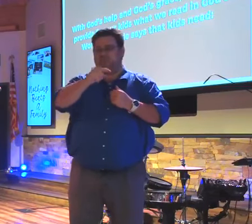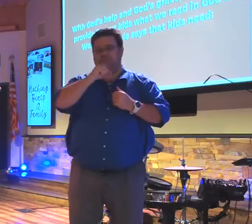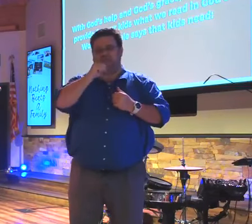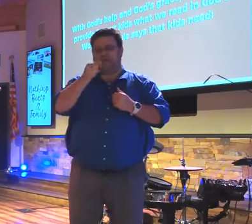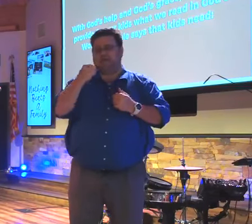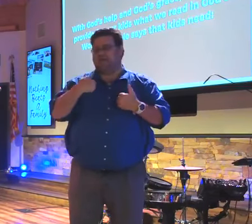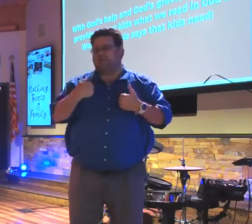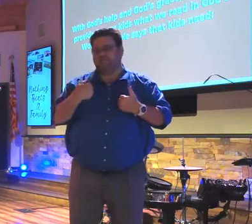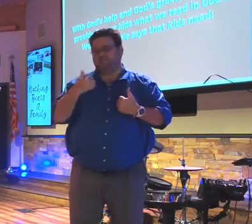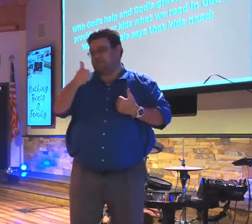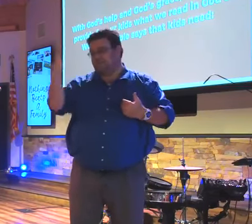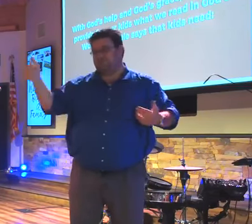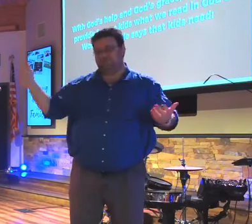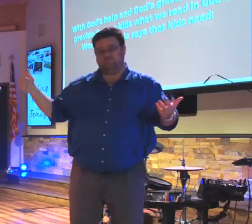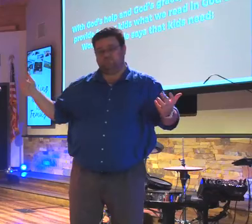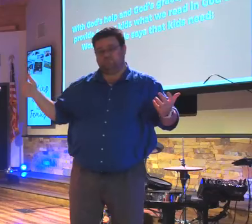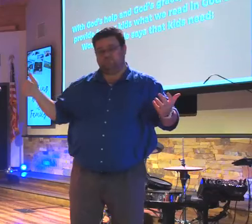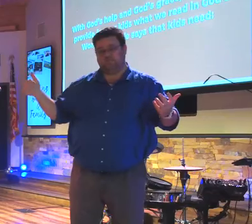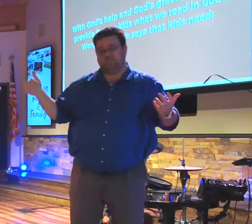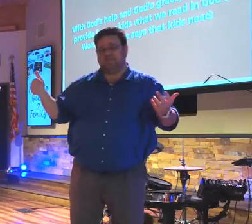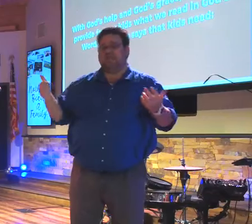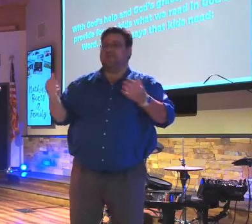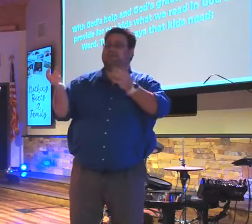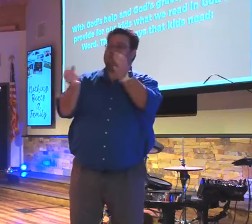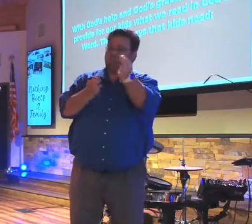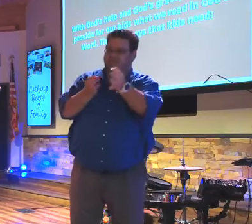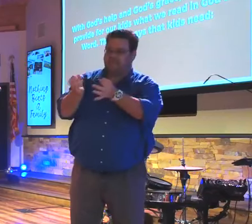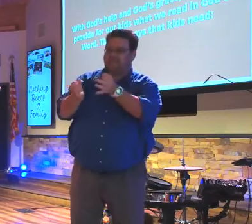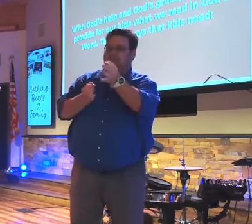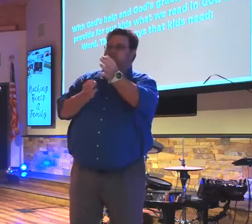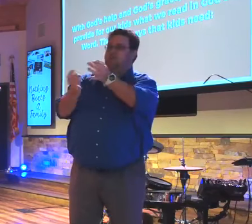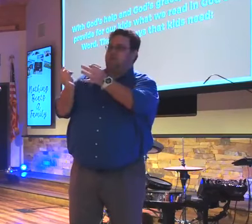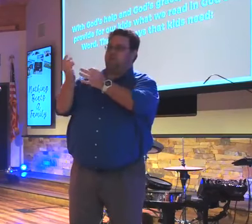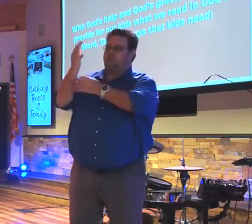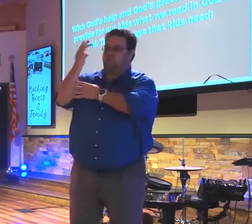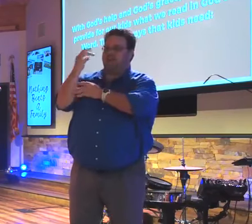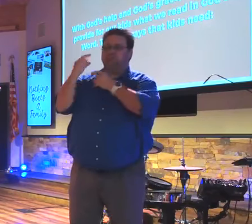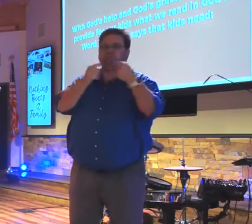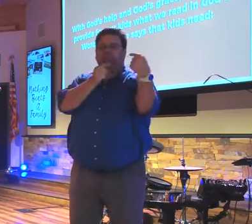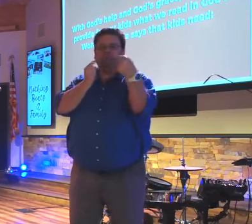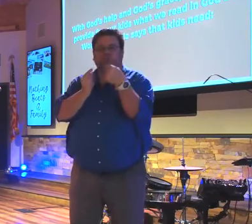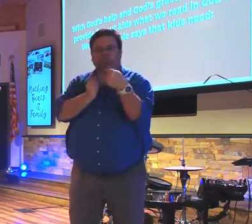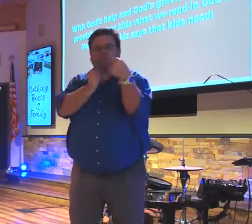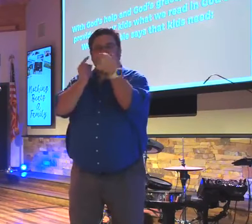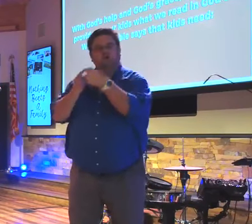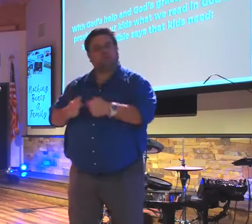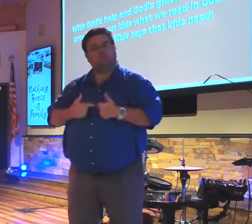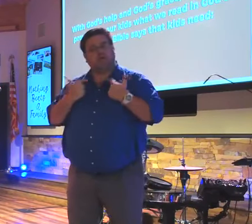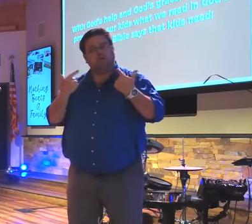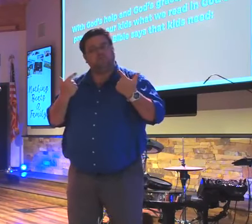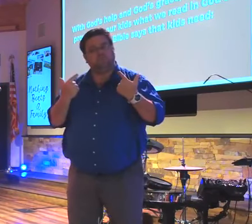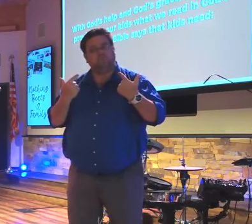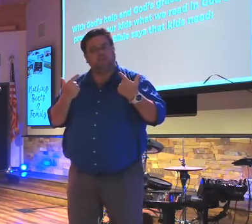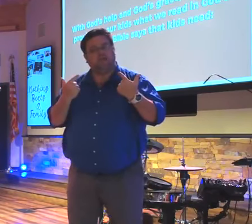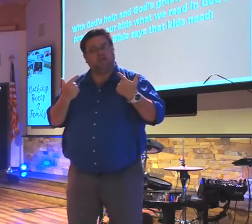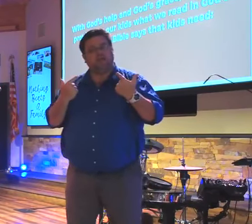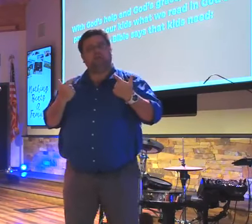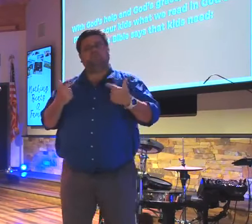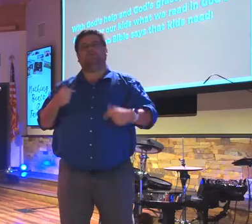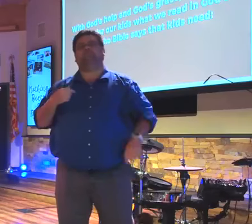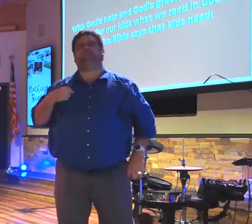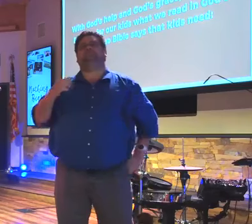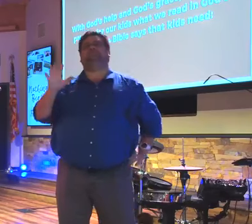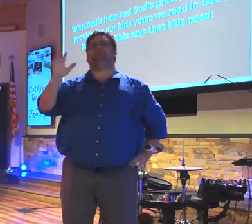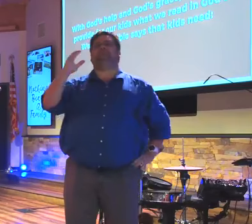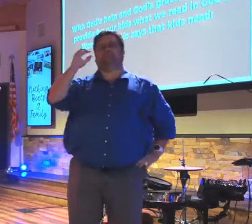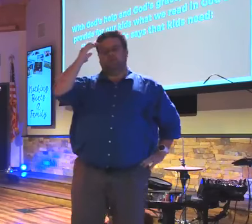up. And that could explain why you struggle in certain areas of your life. So this, if you actually come with an open mind